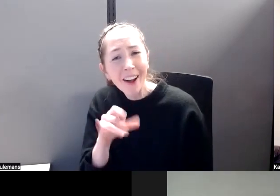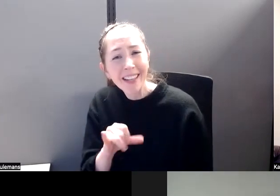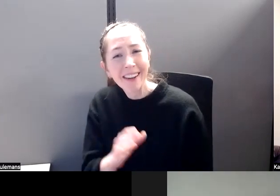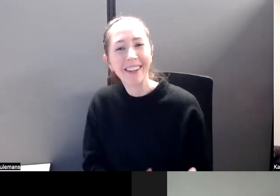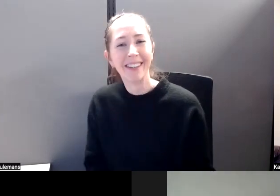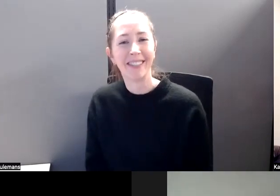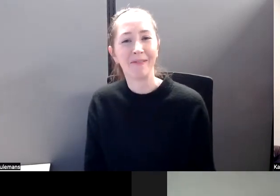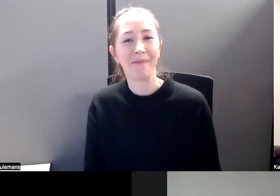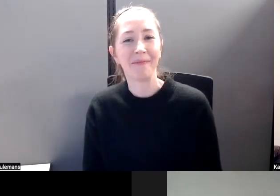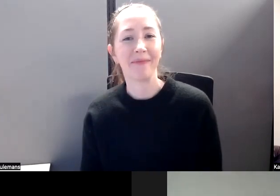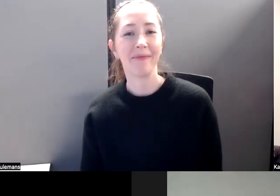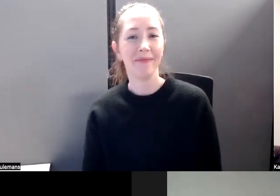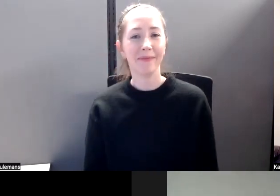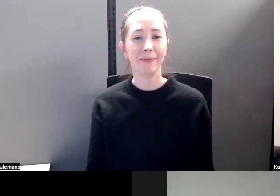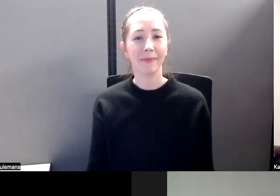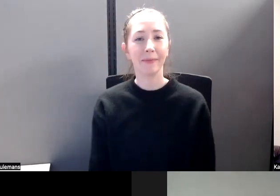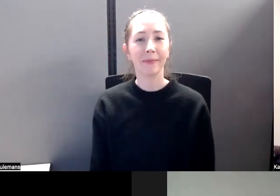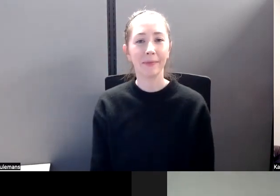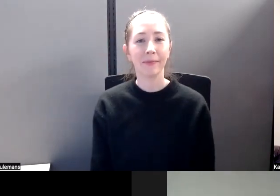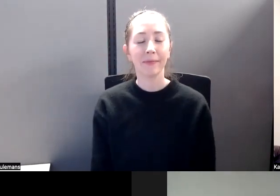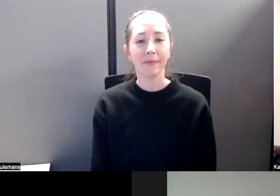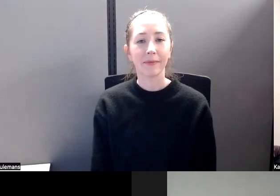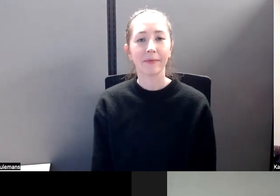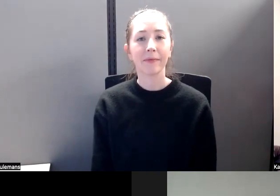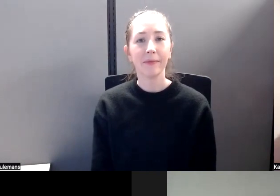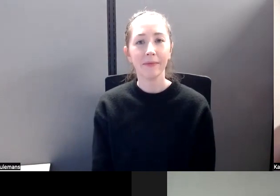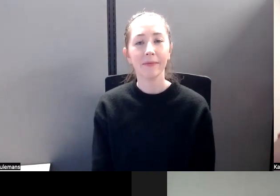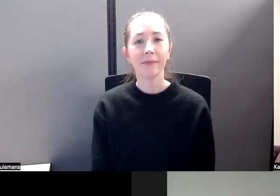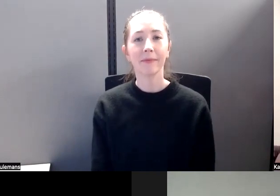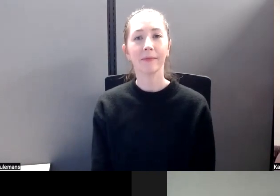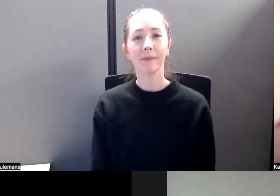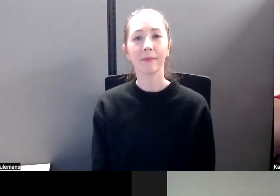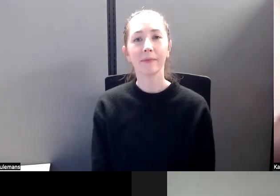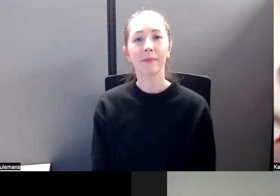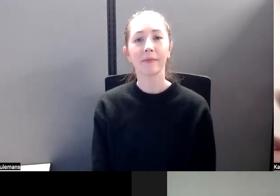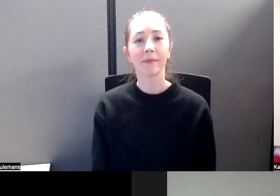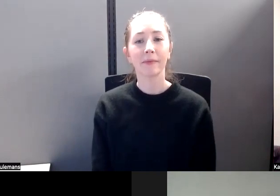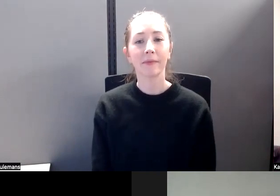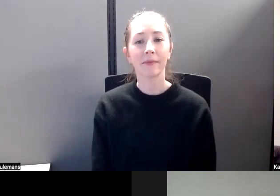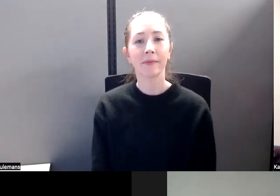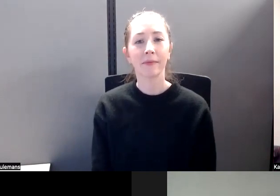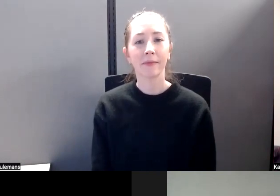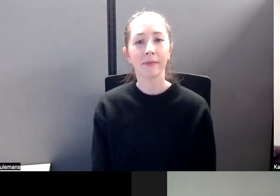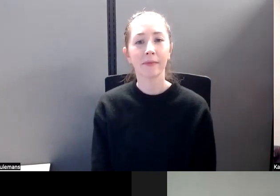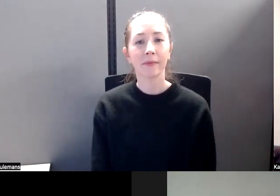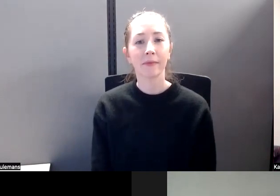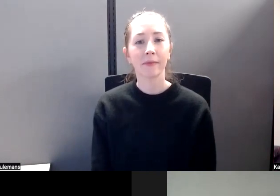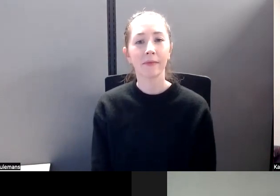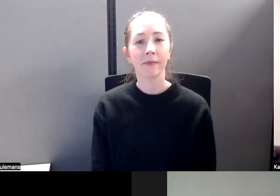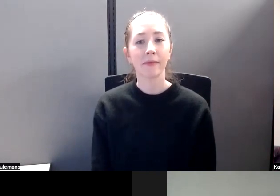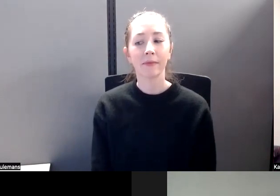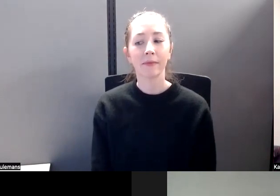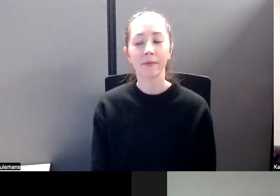Yeah, because I'm late with everything, because I'm so focused into Hallmark movies and all that. So I'm like,